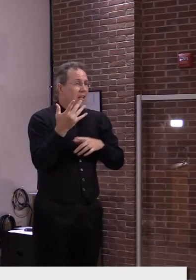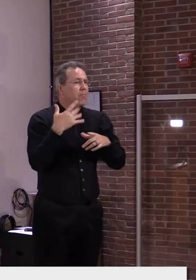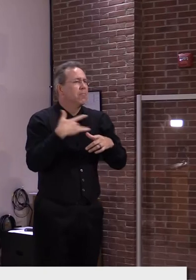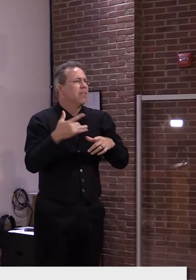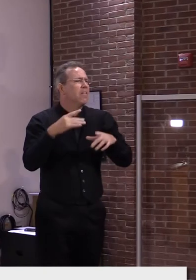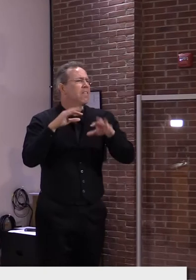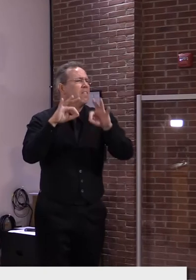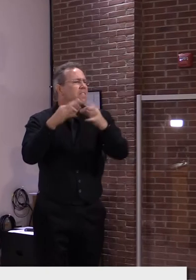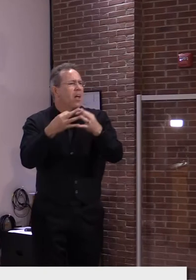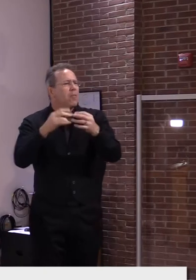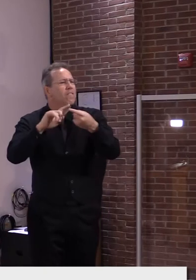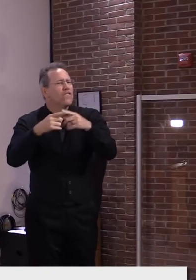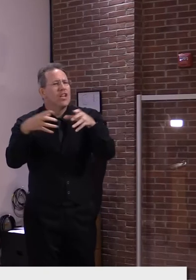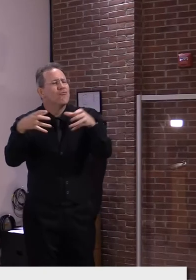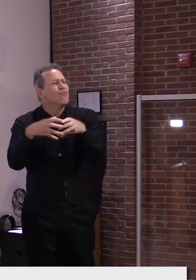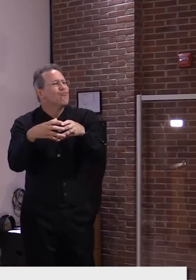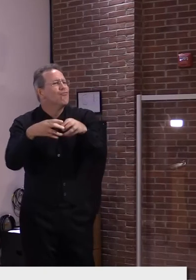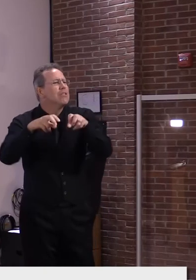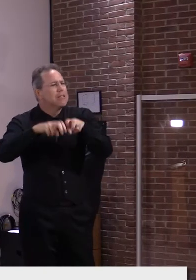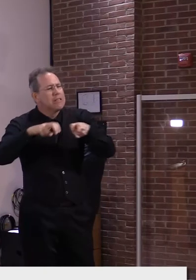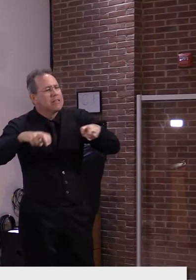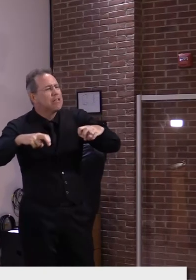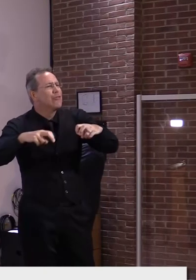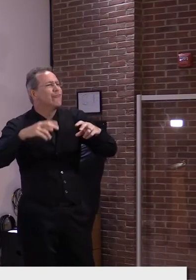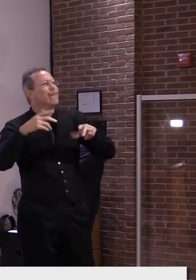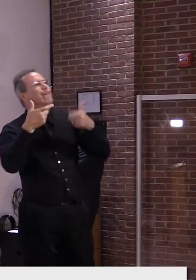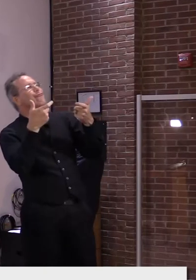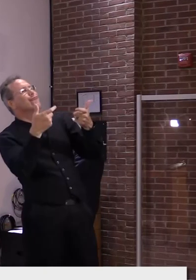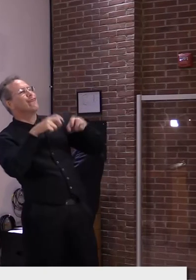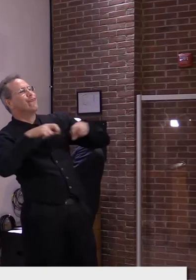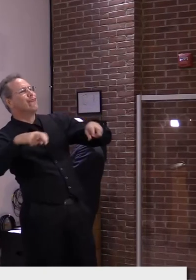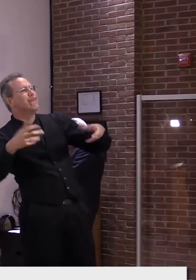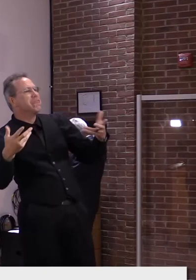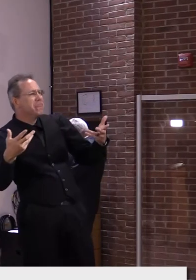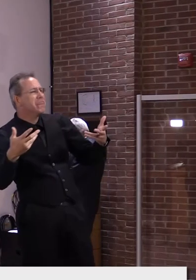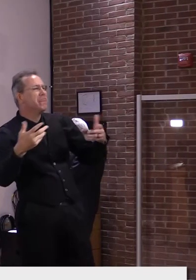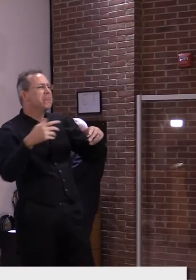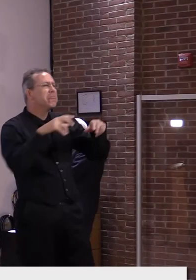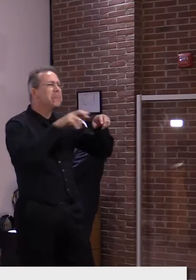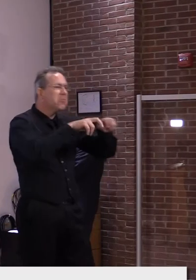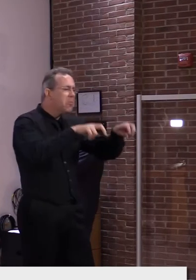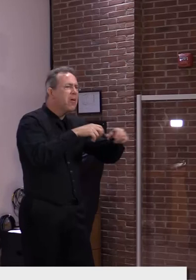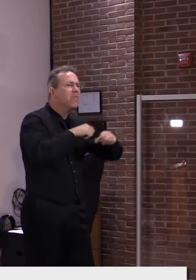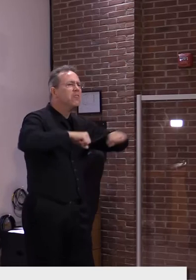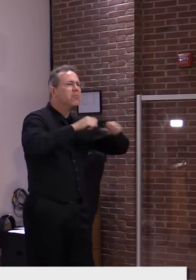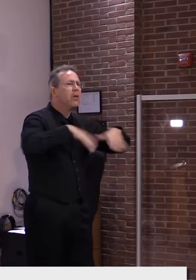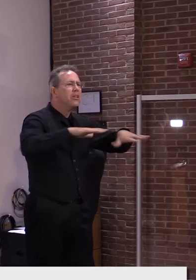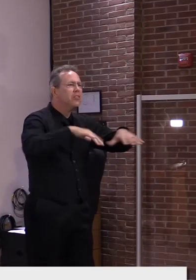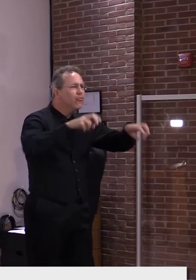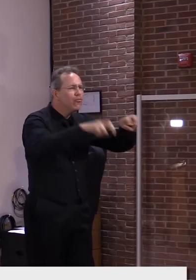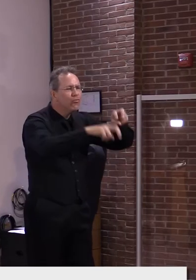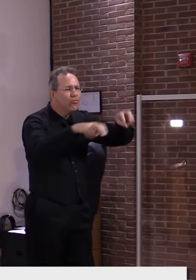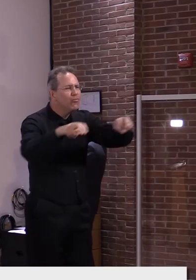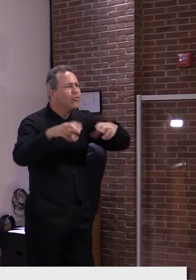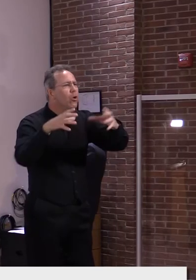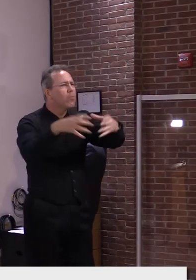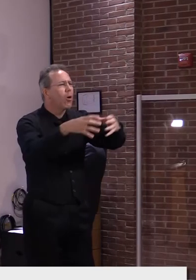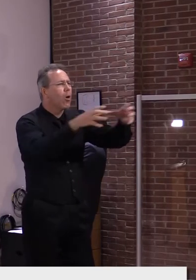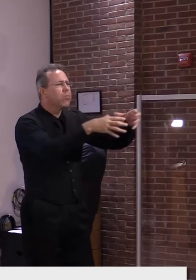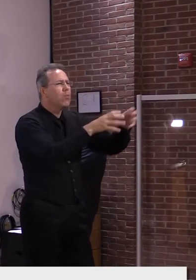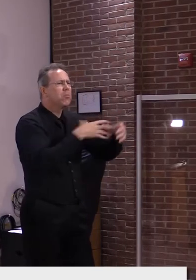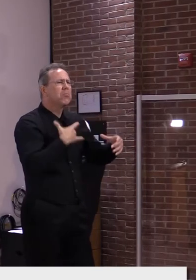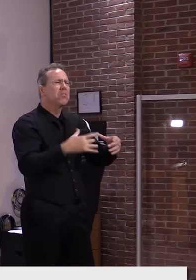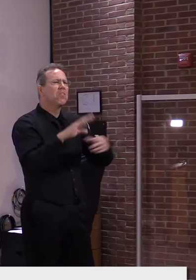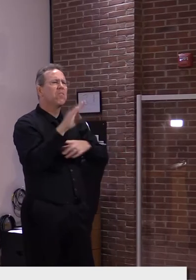households that are friendly with one another can all be gathered together and still not be in such a huge crowded experience that